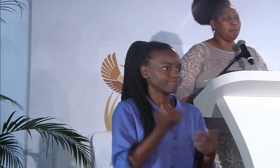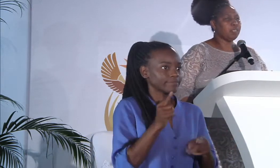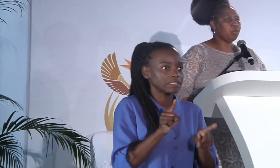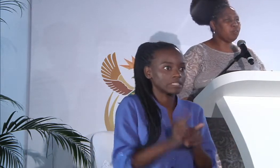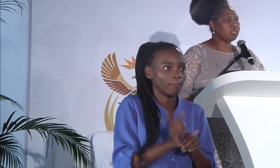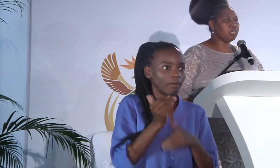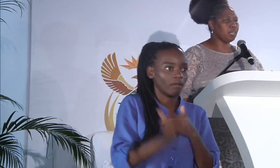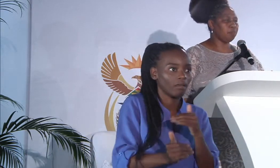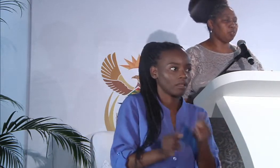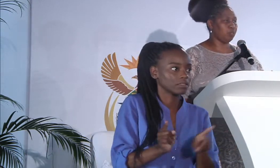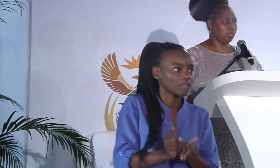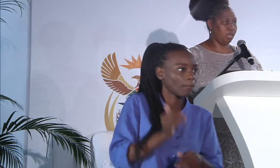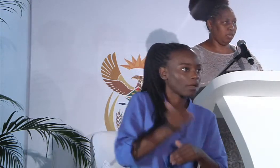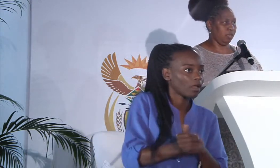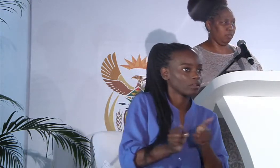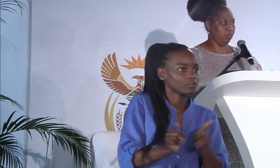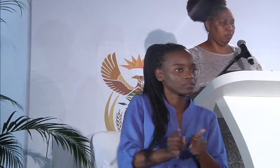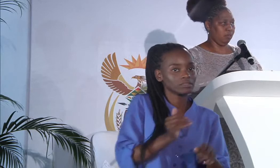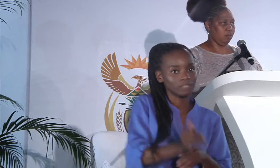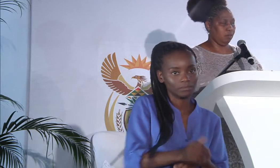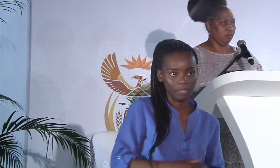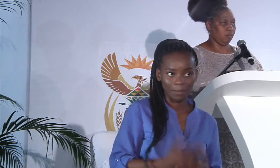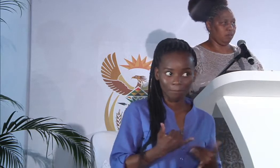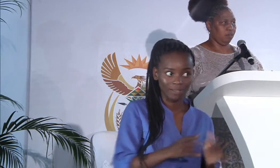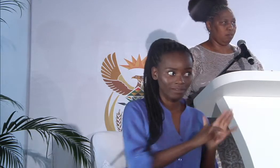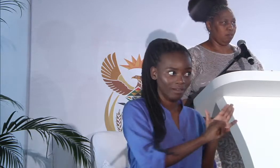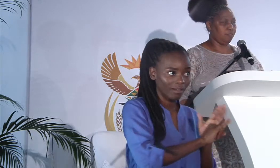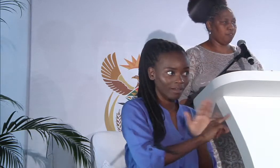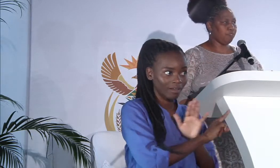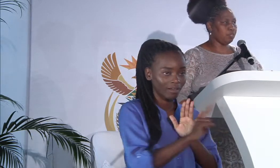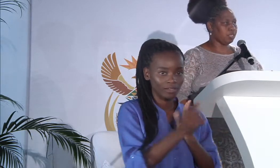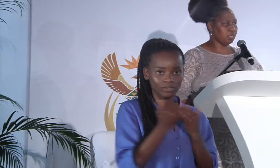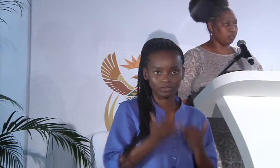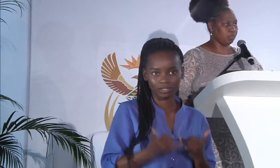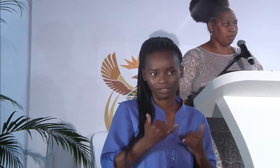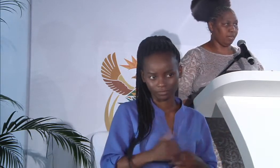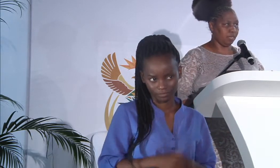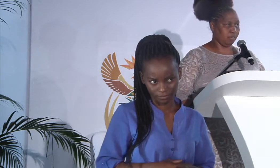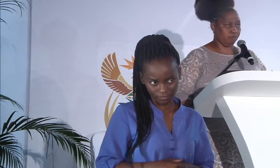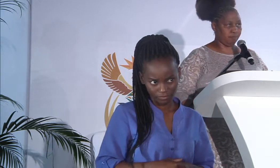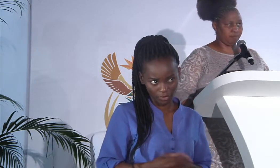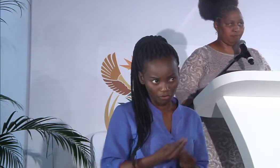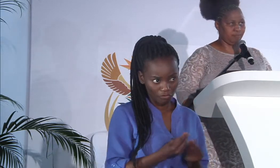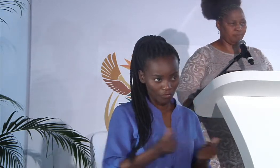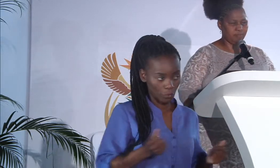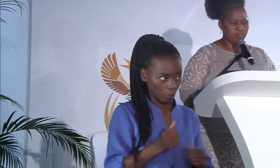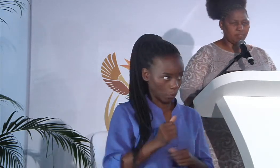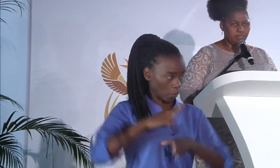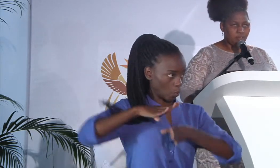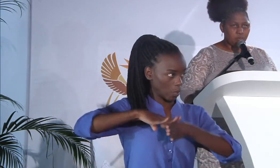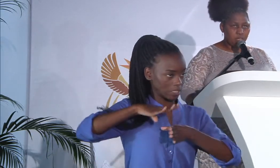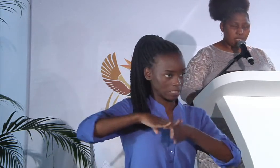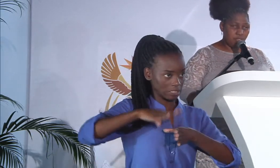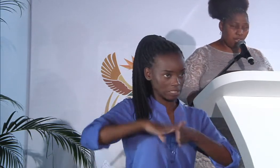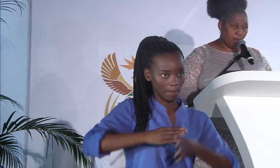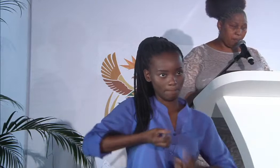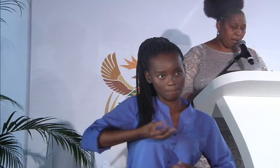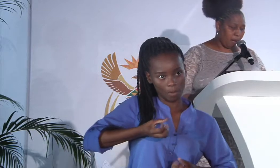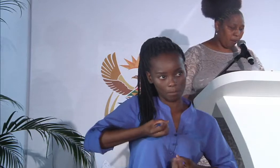But we're launching SANPUD today for a few reasons which I want to give. So that